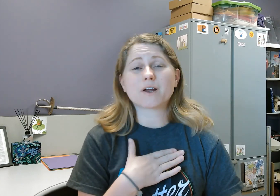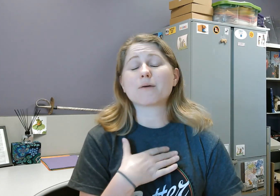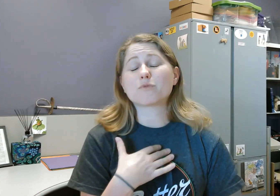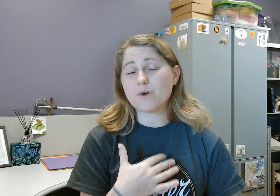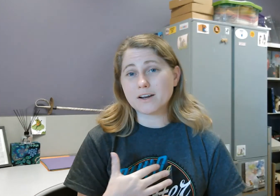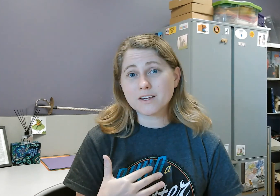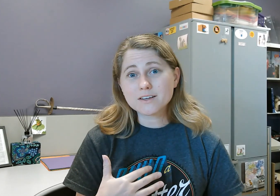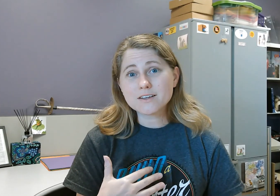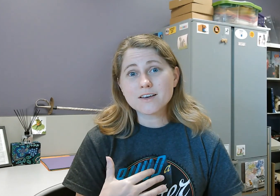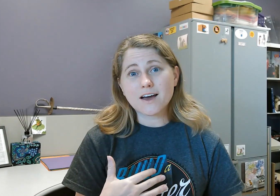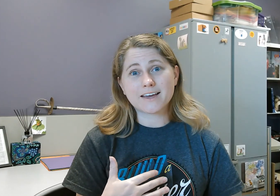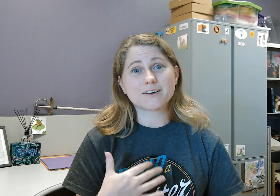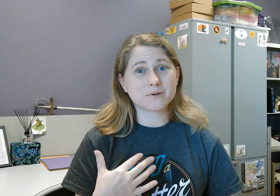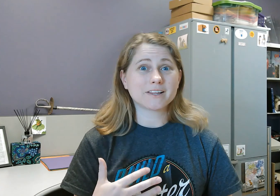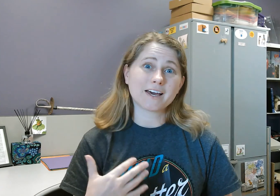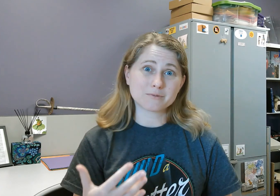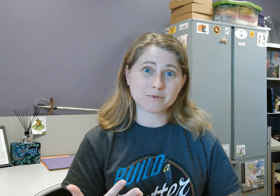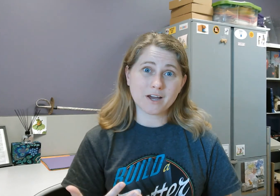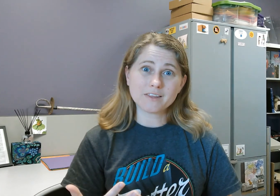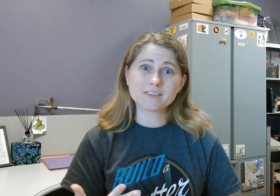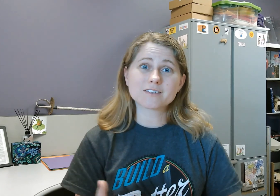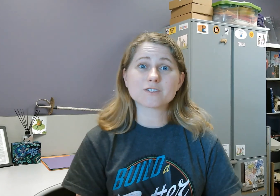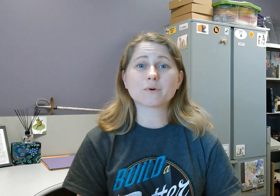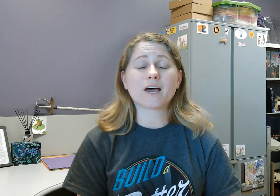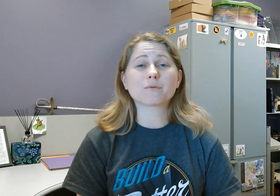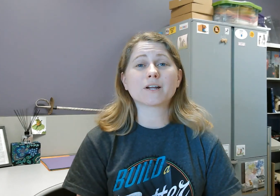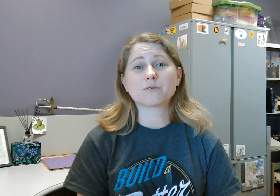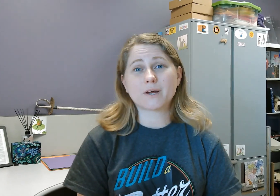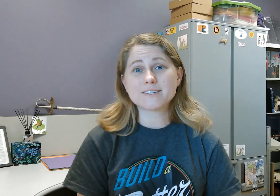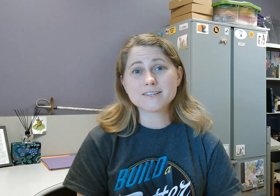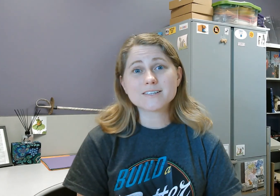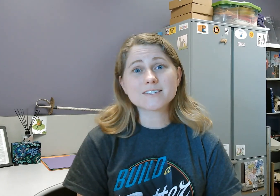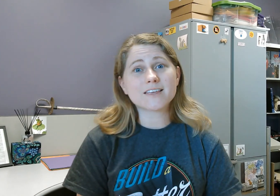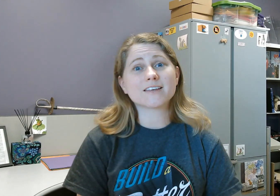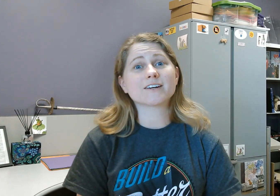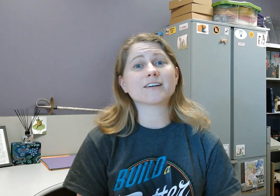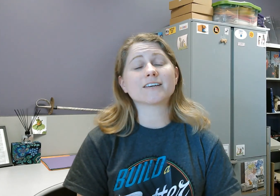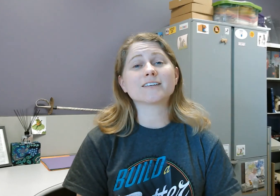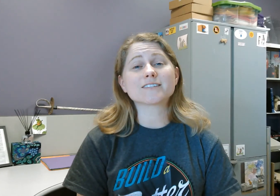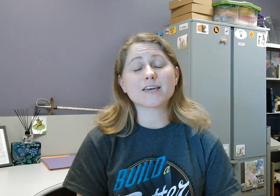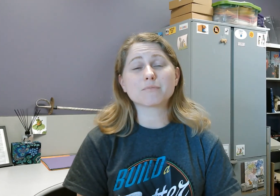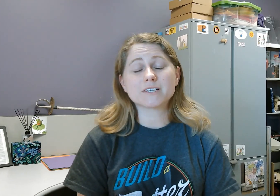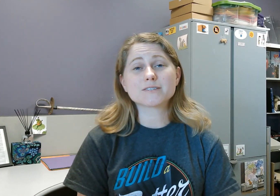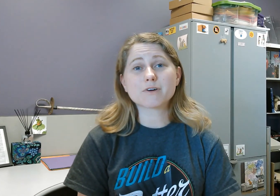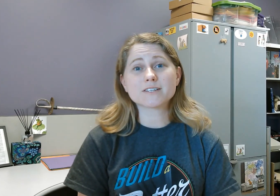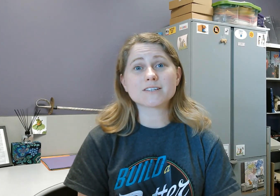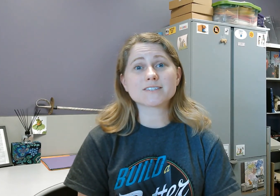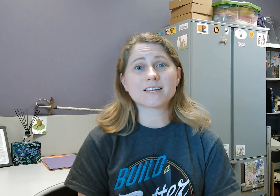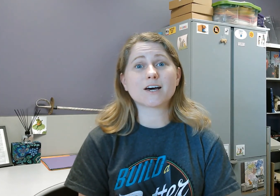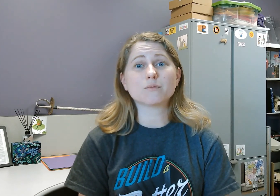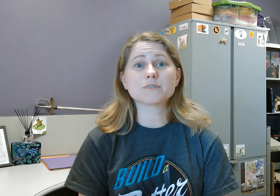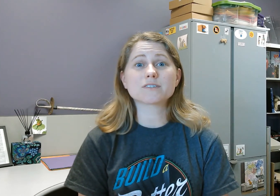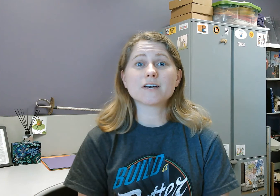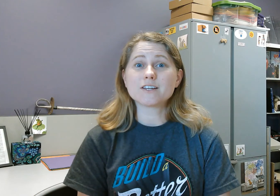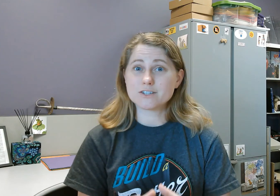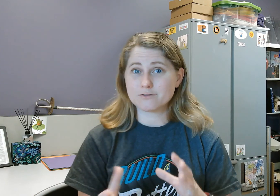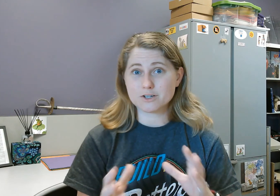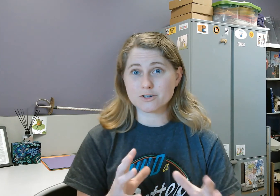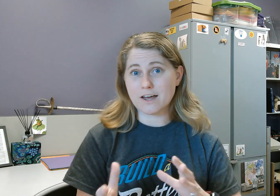I'm running, I get really out of breath. So when I run in races and there is a police presence that helps divert traffic